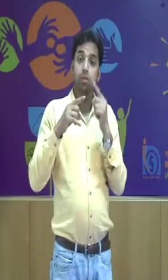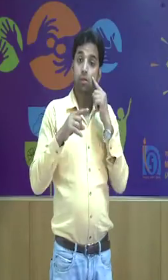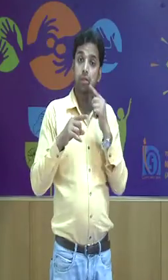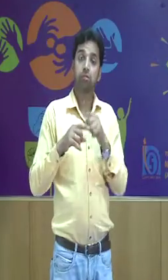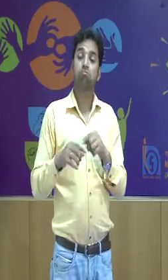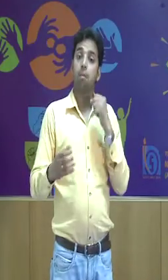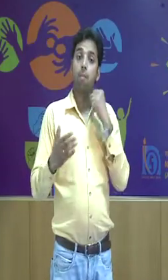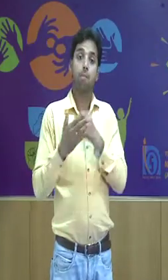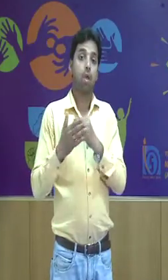1829.